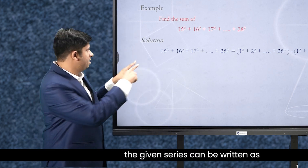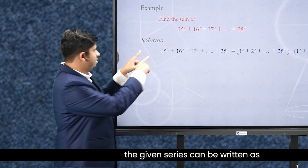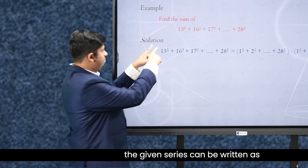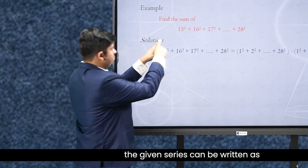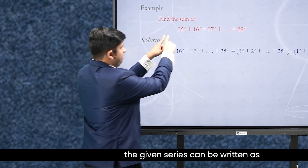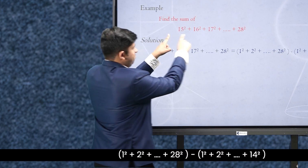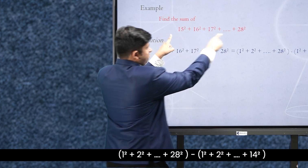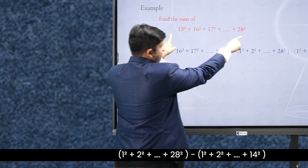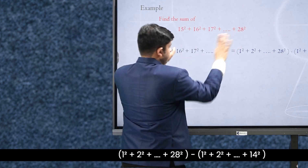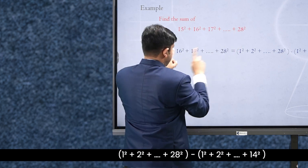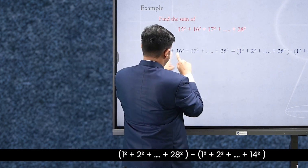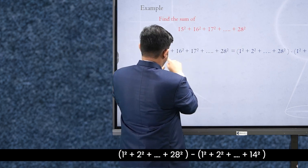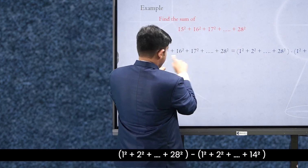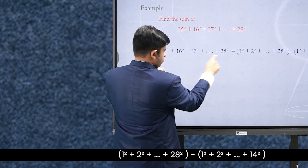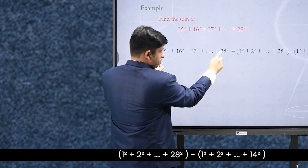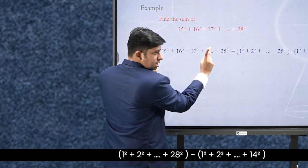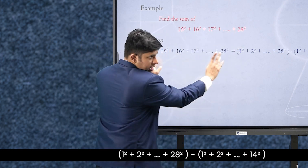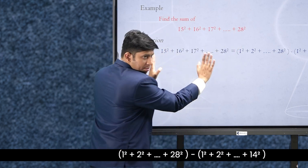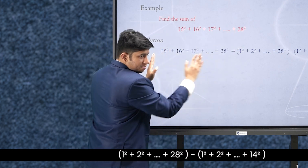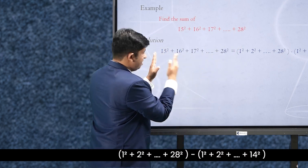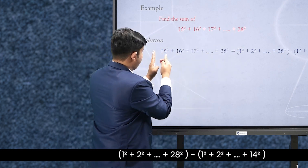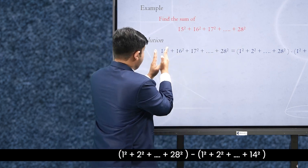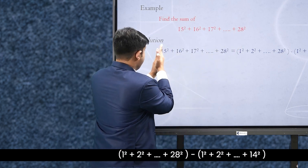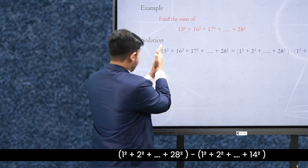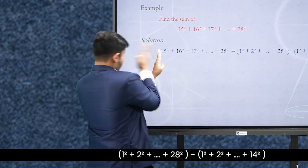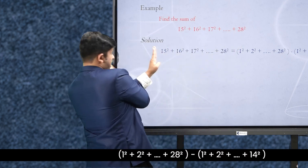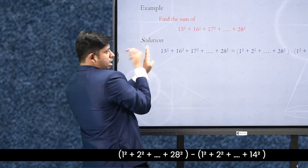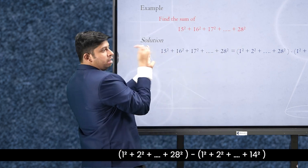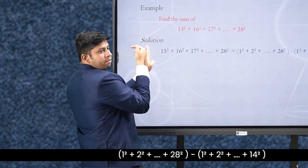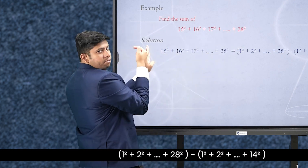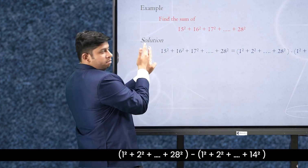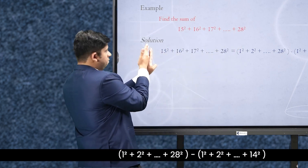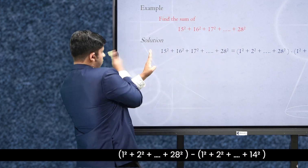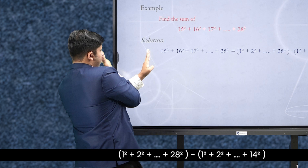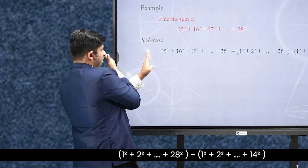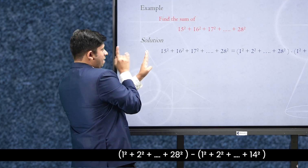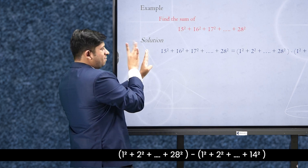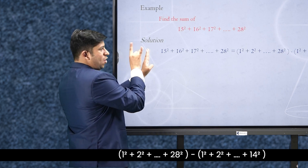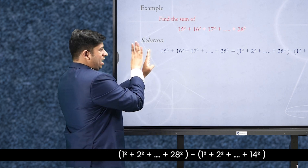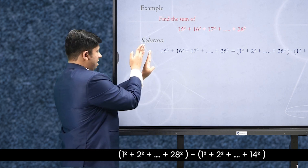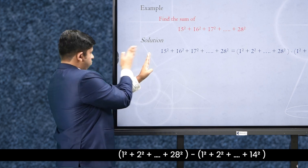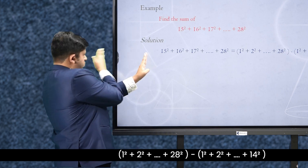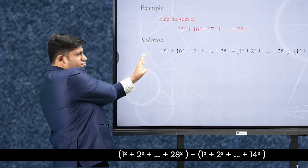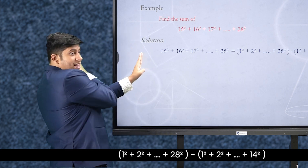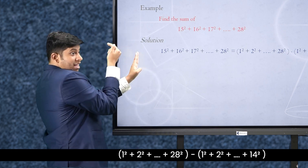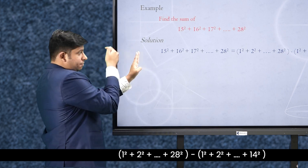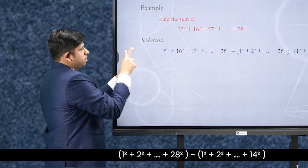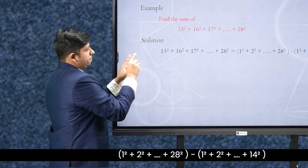as 1 square plus 2 square so on plus 28 square minus 1 square plus 2 square plus so on plus